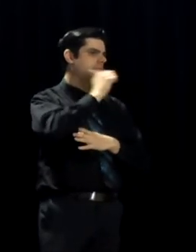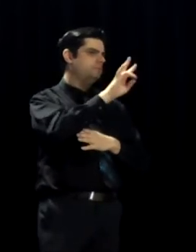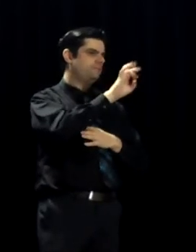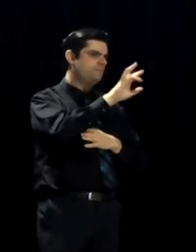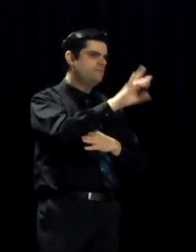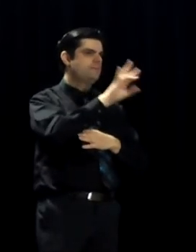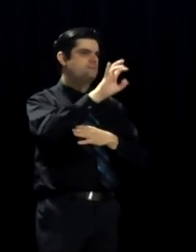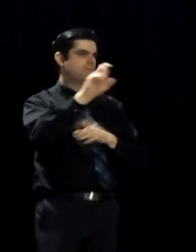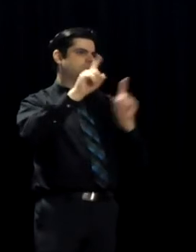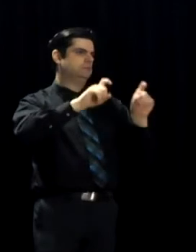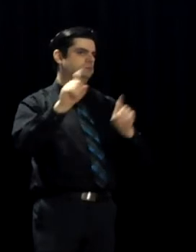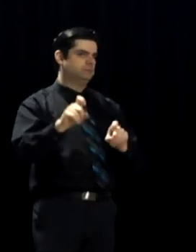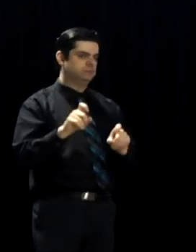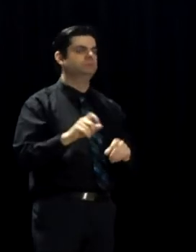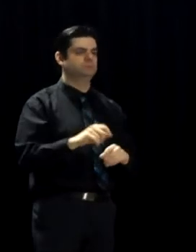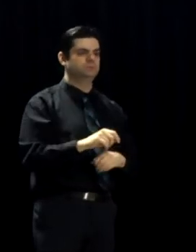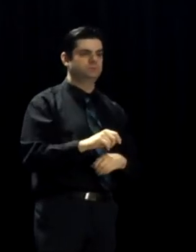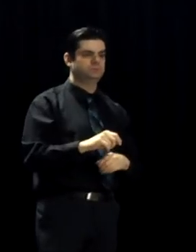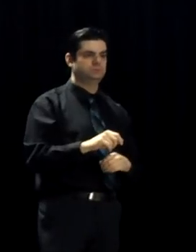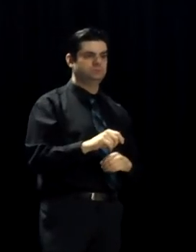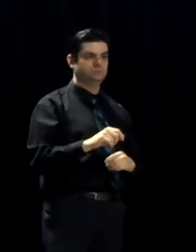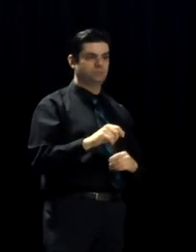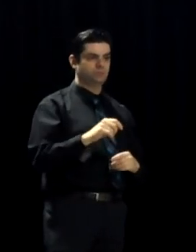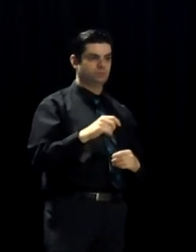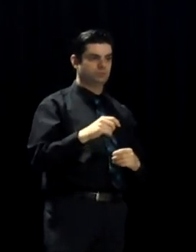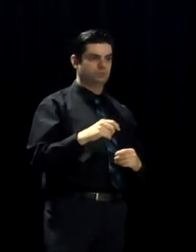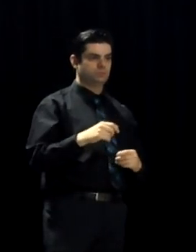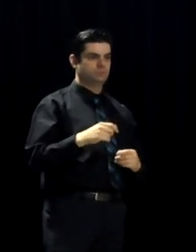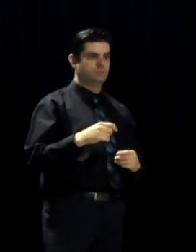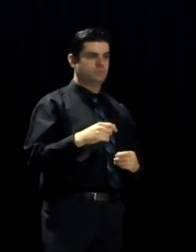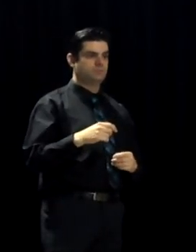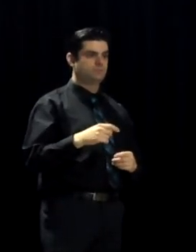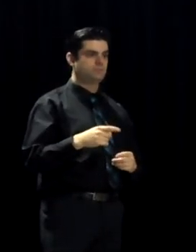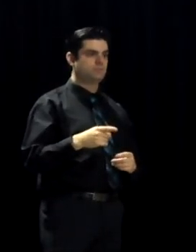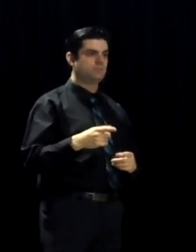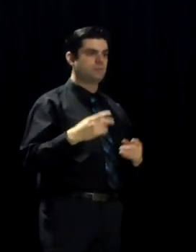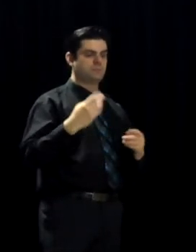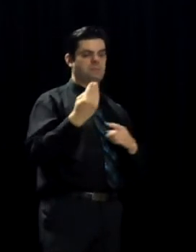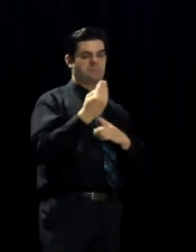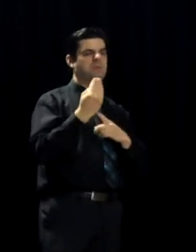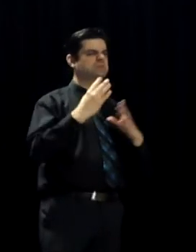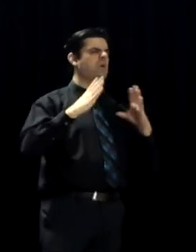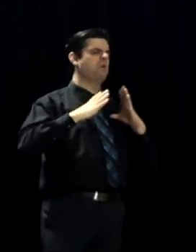some testing Monday, I'm sure, at the hospitals, and still meet our mandate.